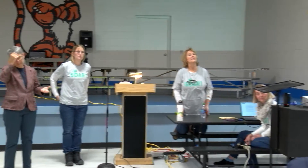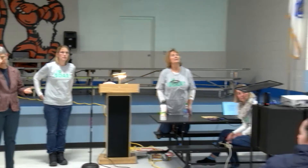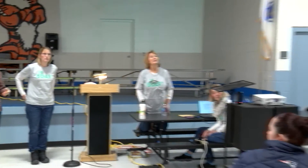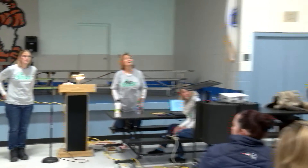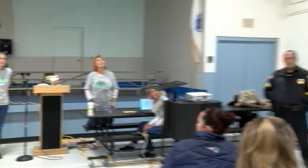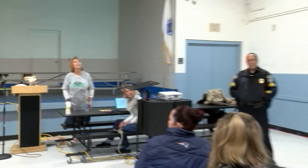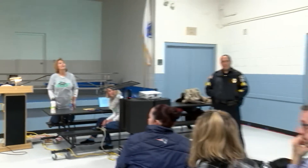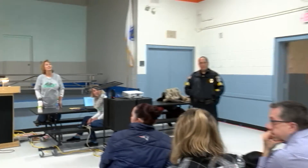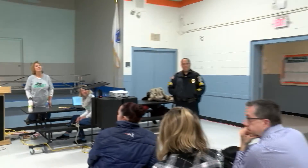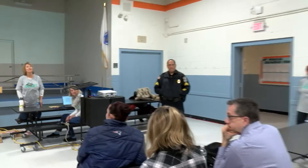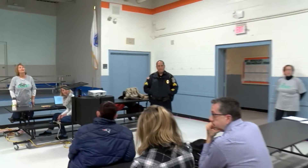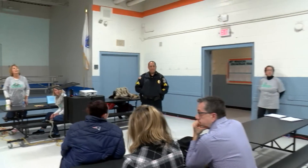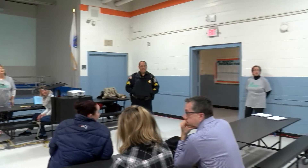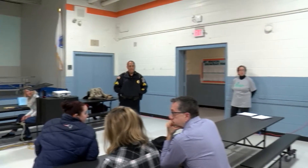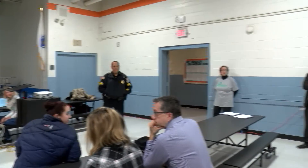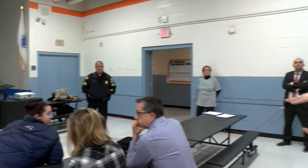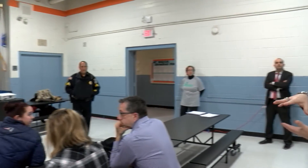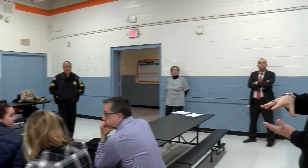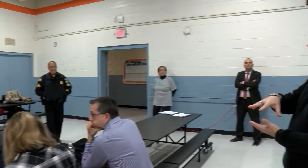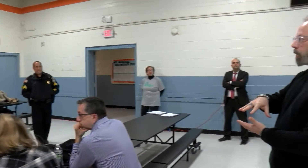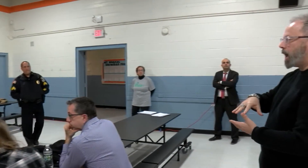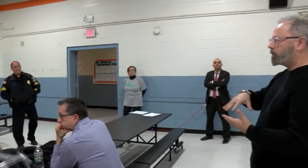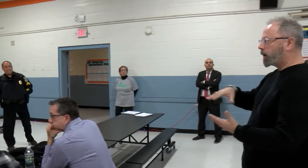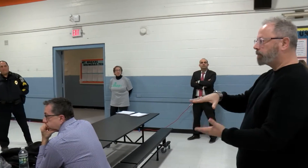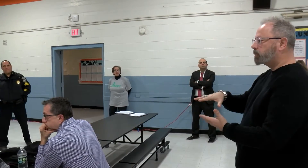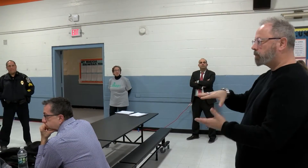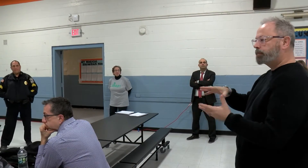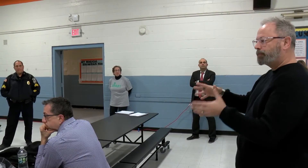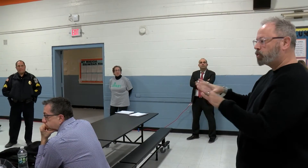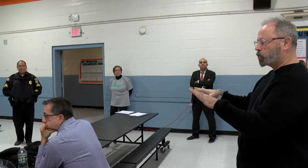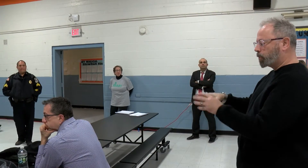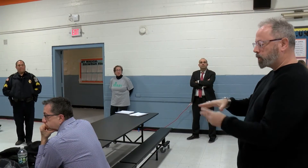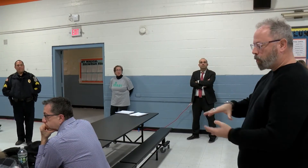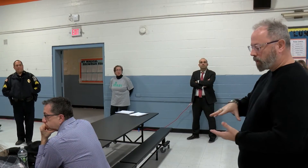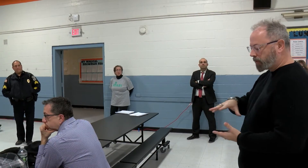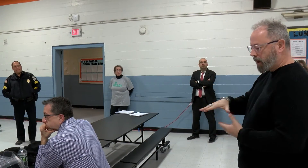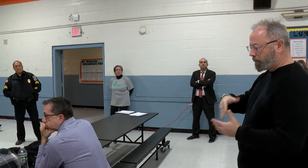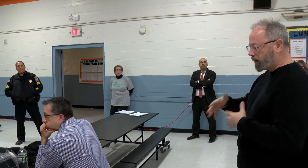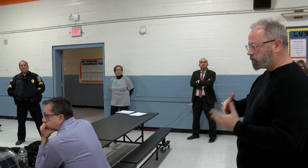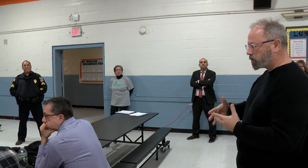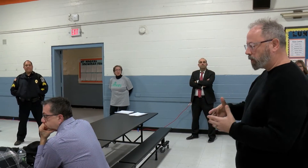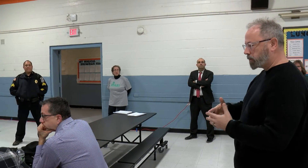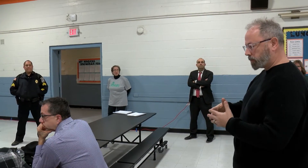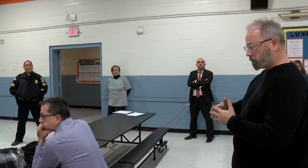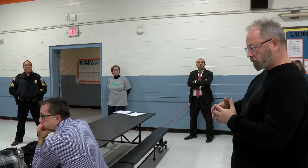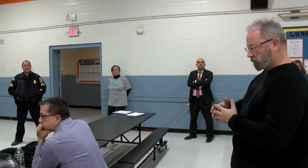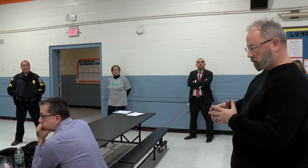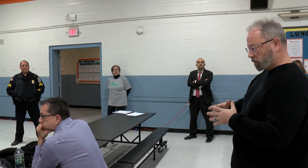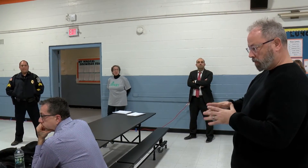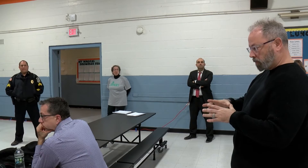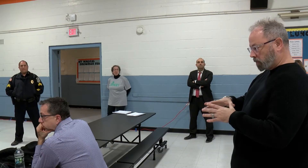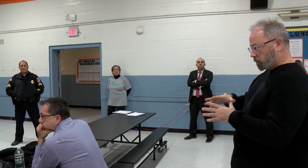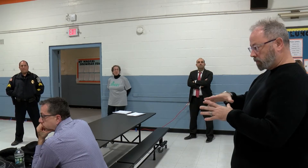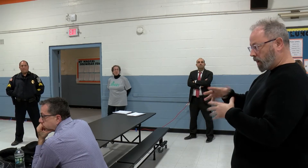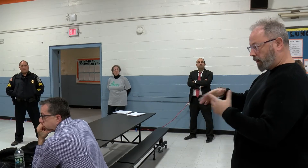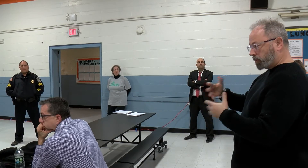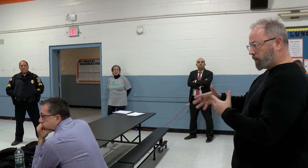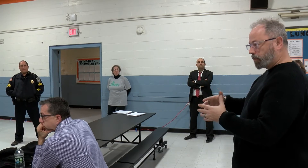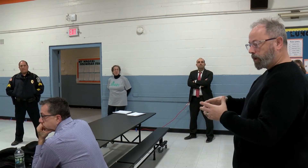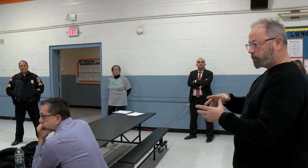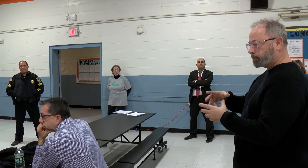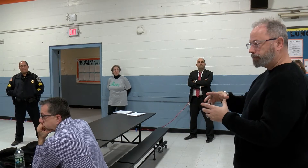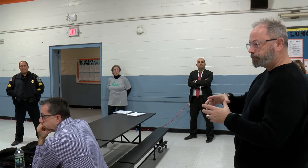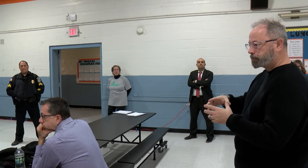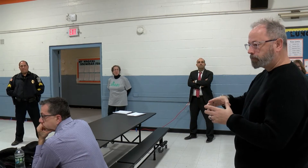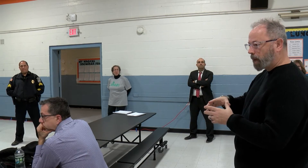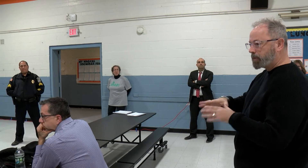I totally support all that we're talking about here and the conversations that we're having, and I'm super supportive of that. My concern is talking to